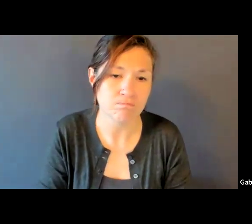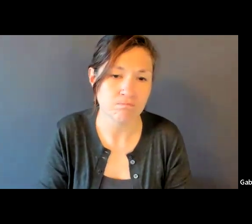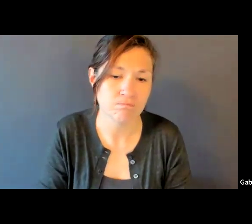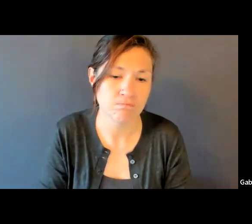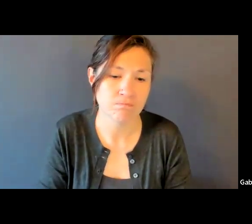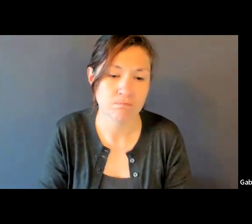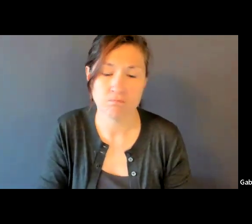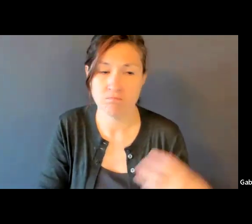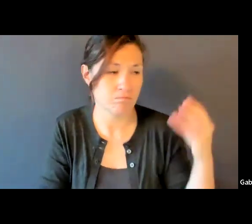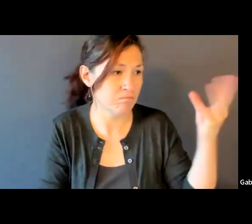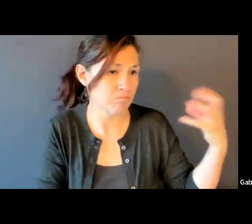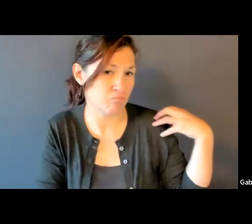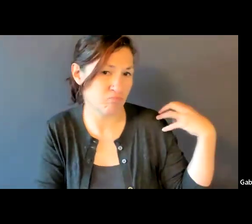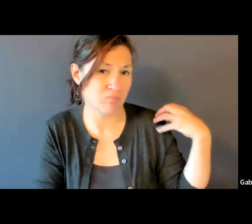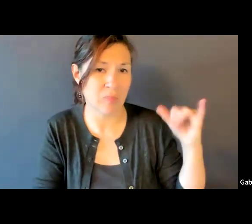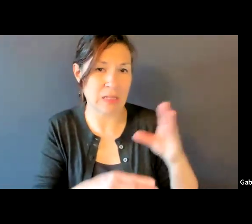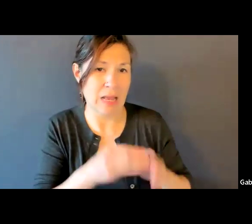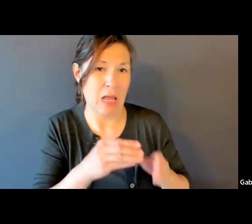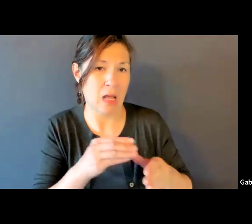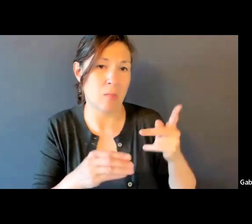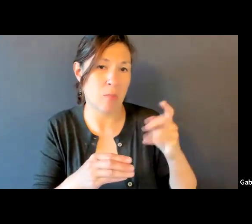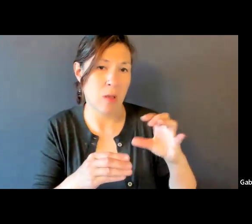Chair, that concludes public comments.